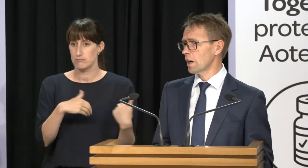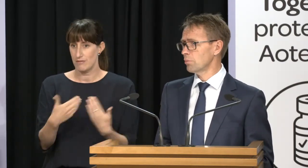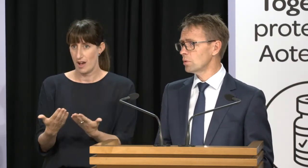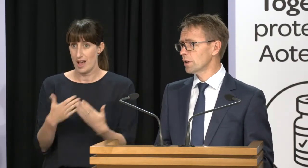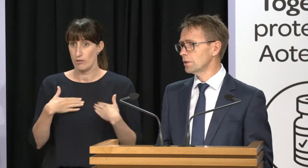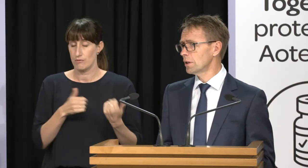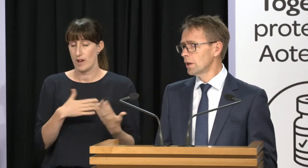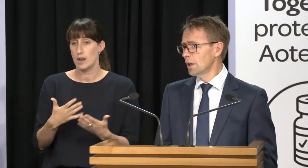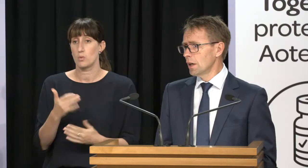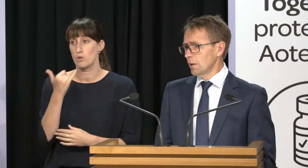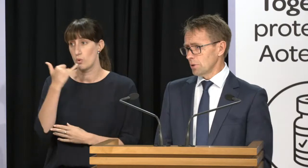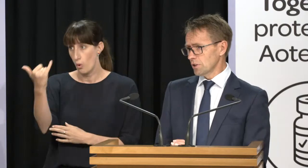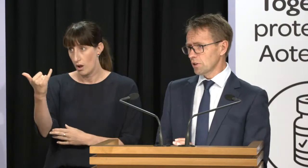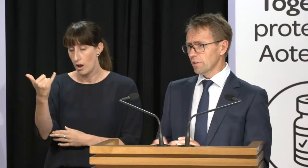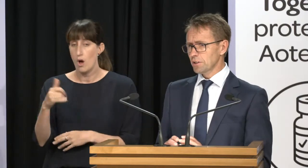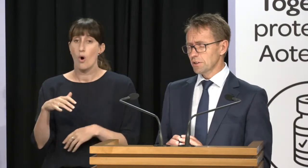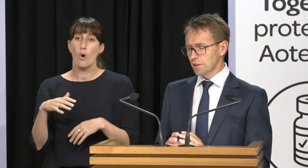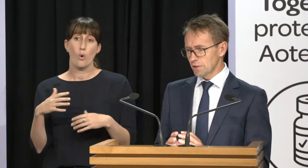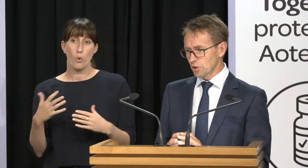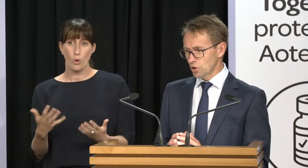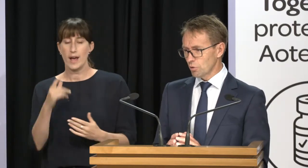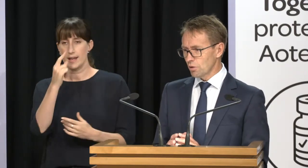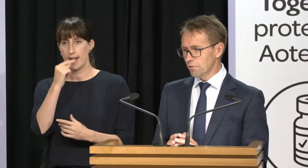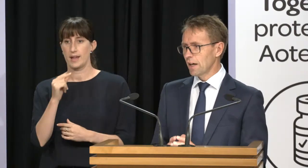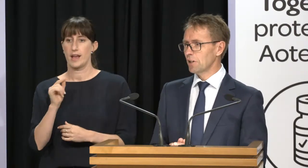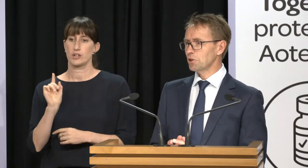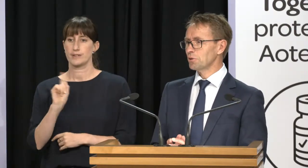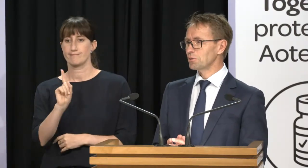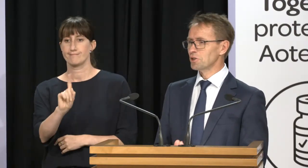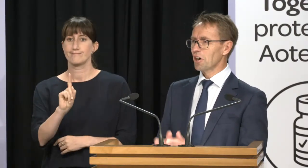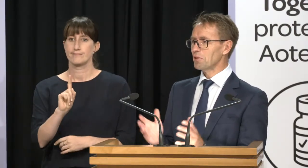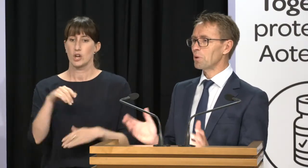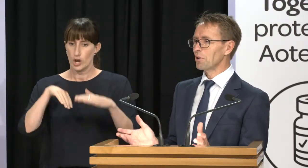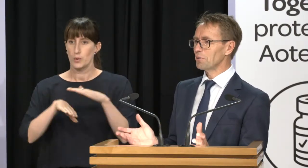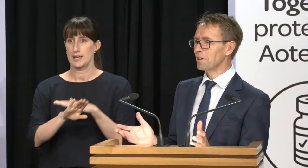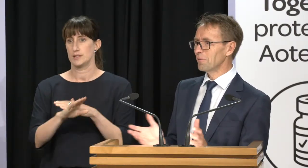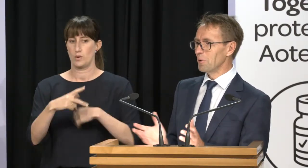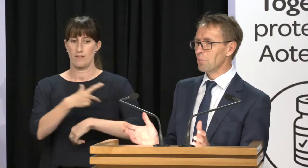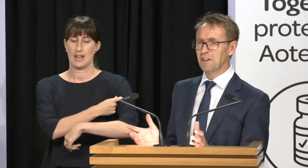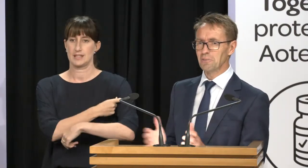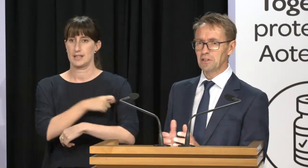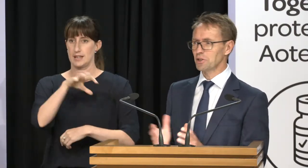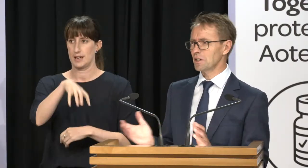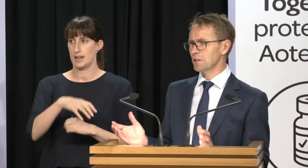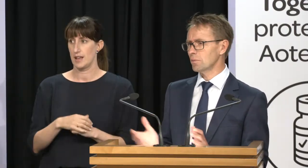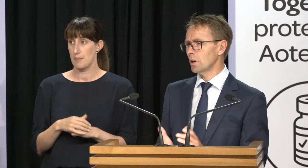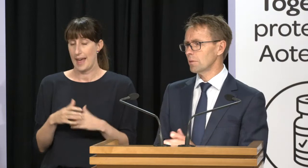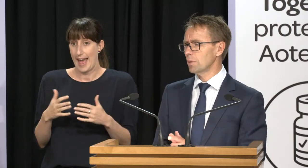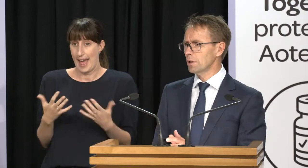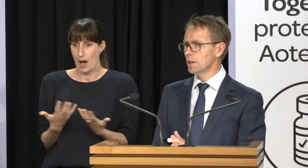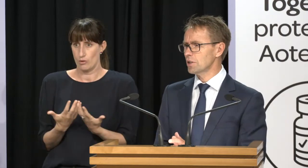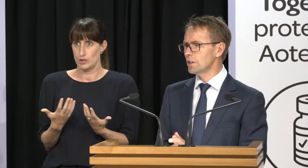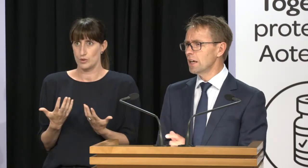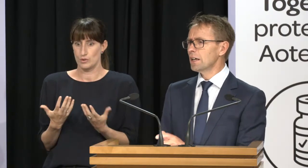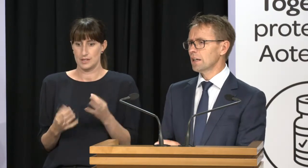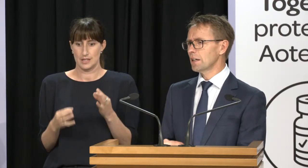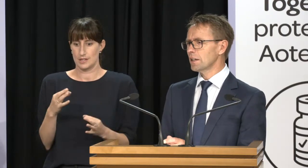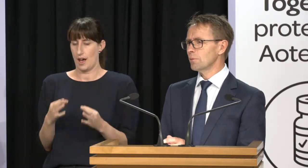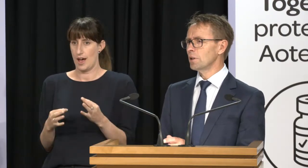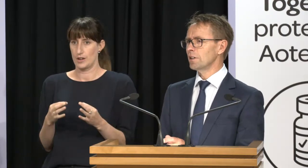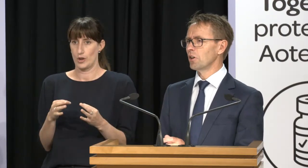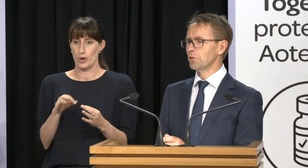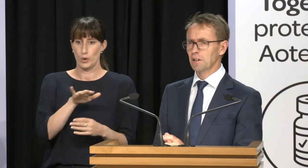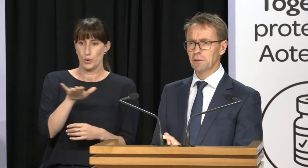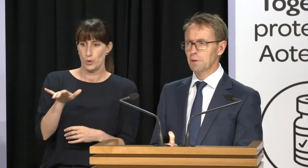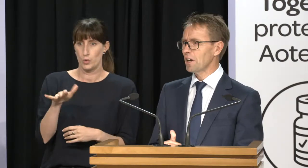just walk up, walk in. But just on this issue of how do you decide where and when once you get to the wider population,